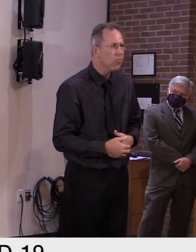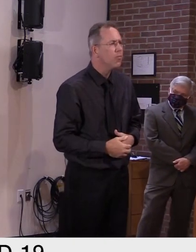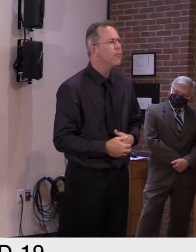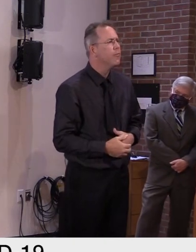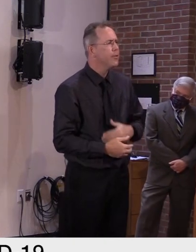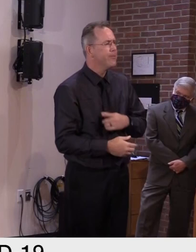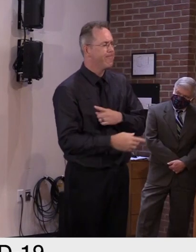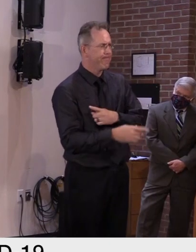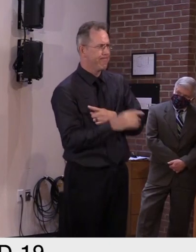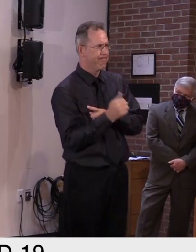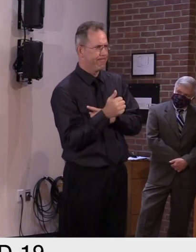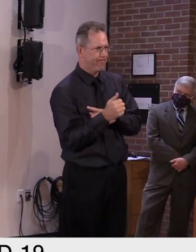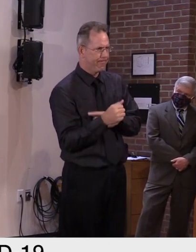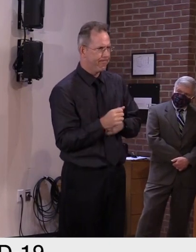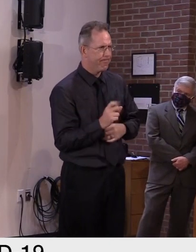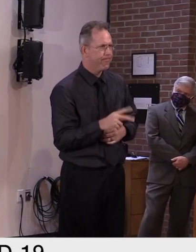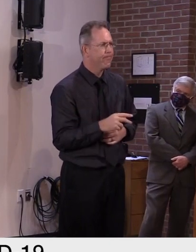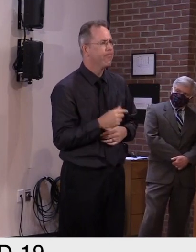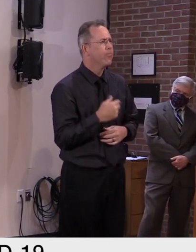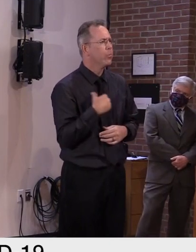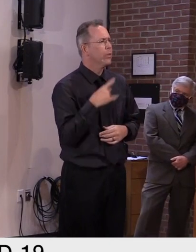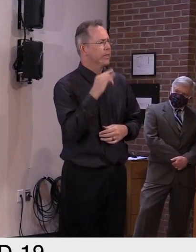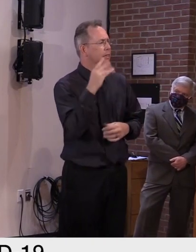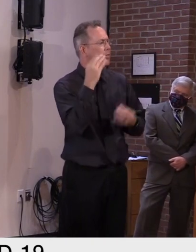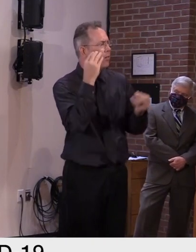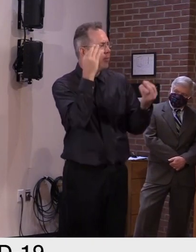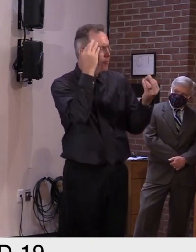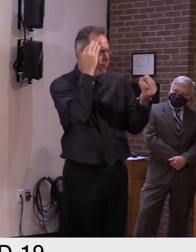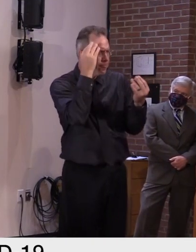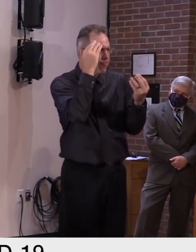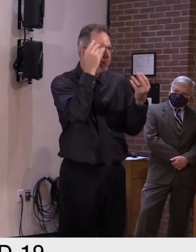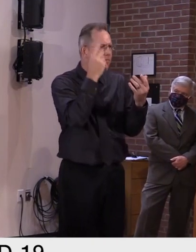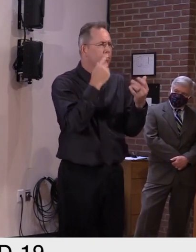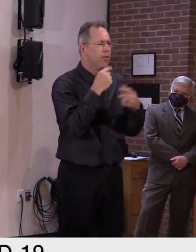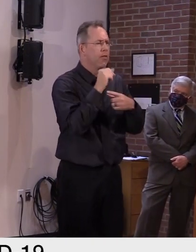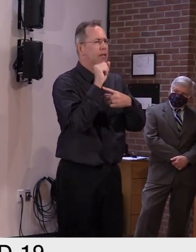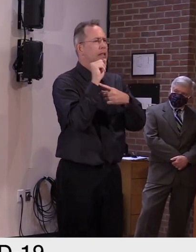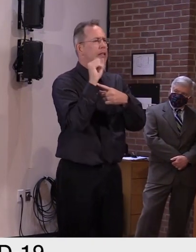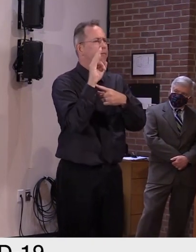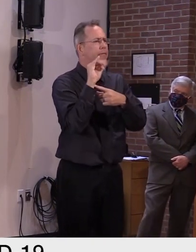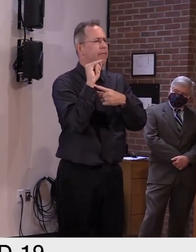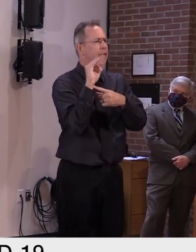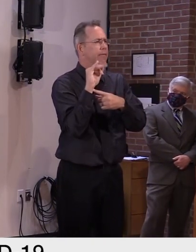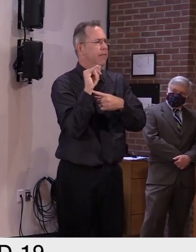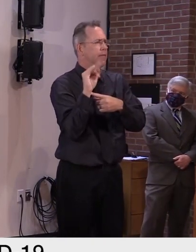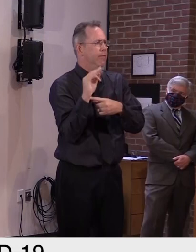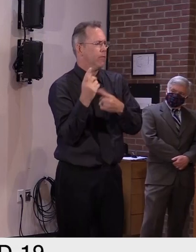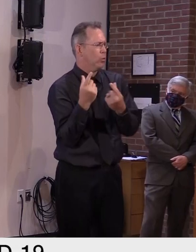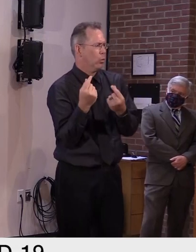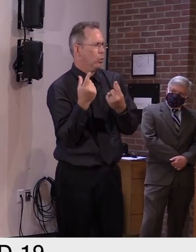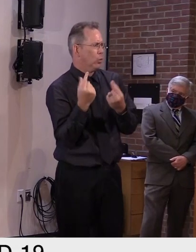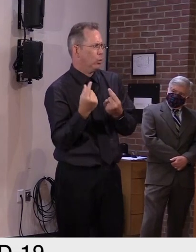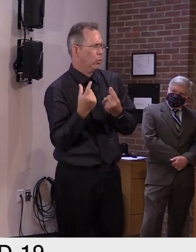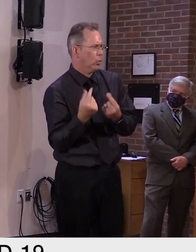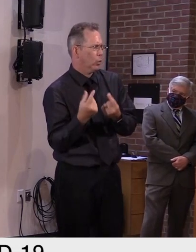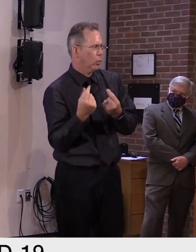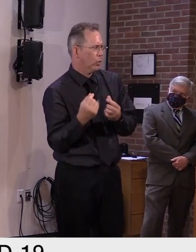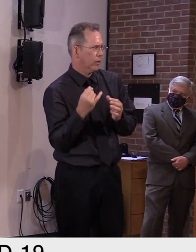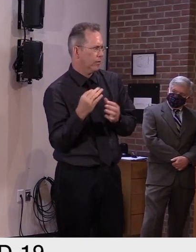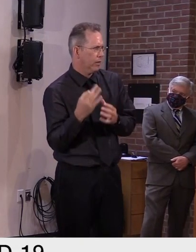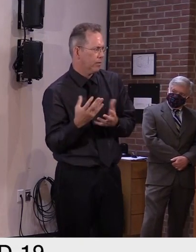look at, in particular, if we went to strictly remote learning after the holidays, so to